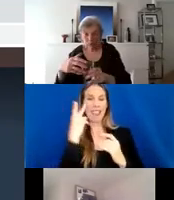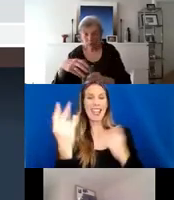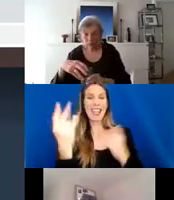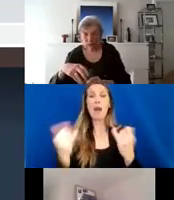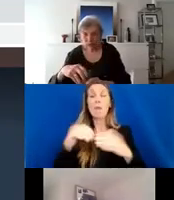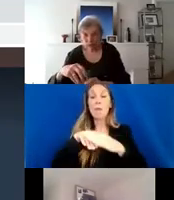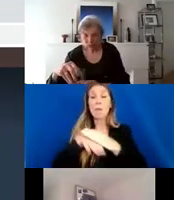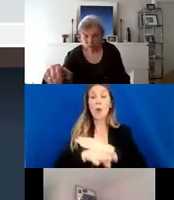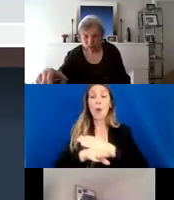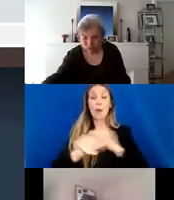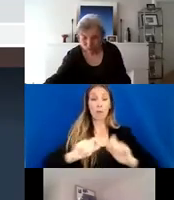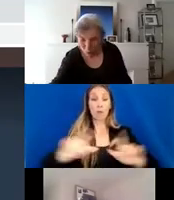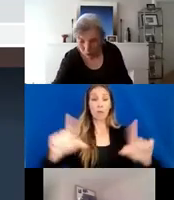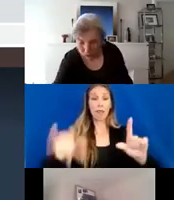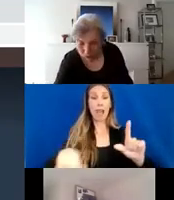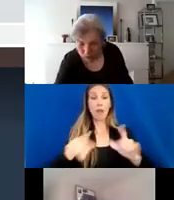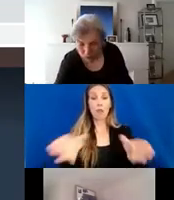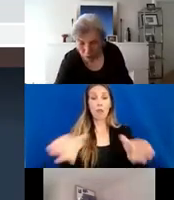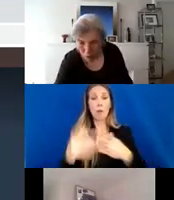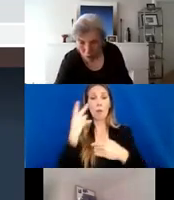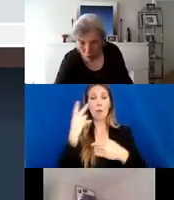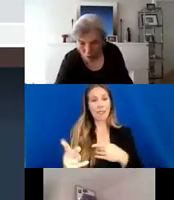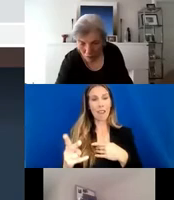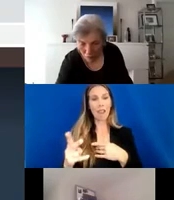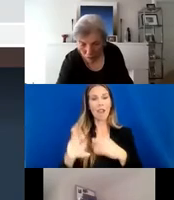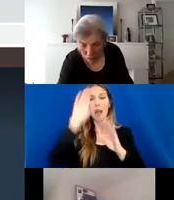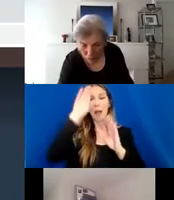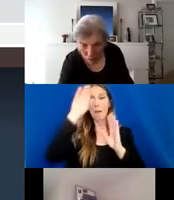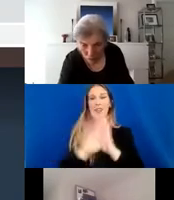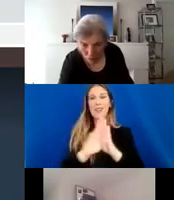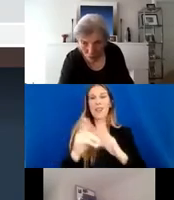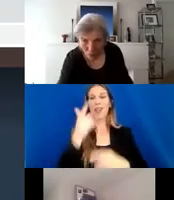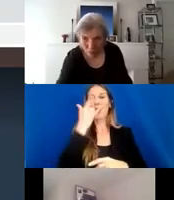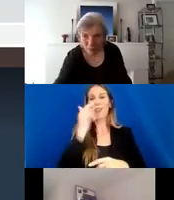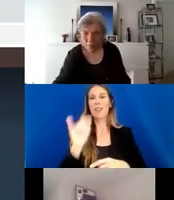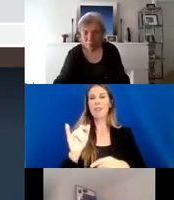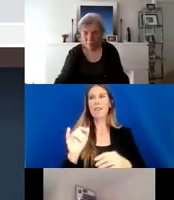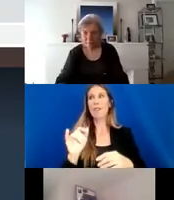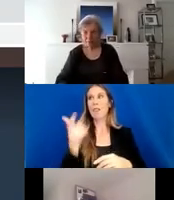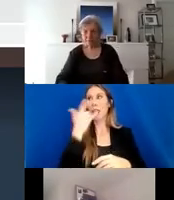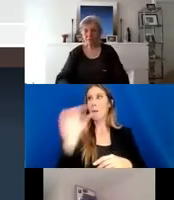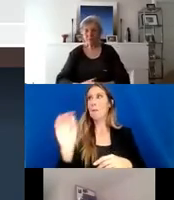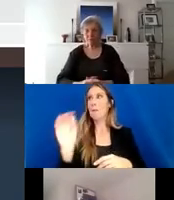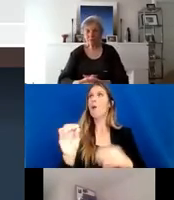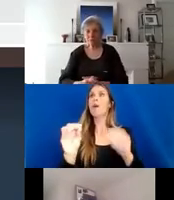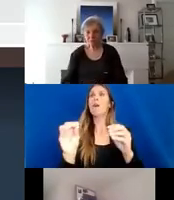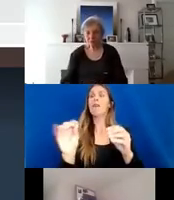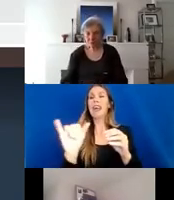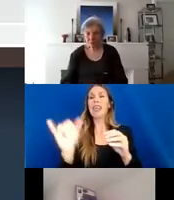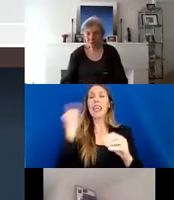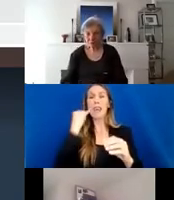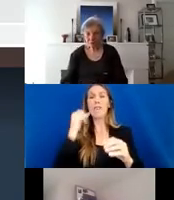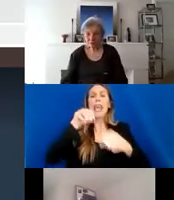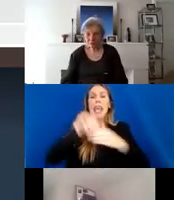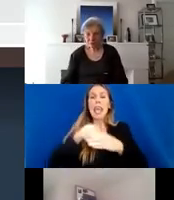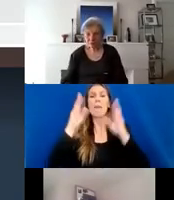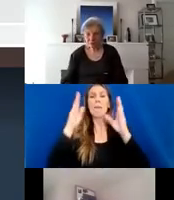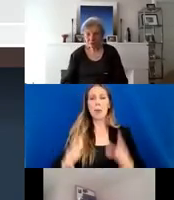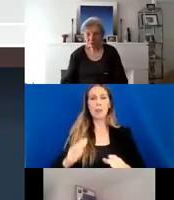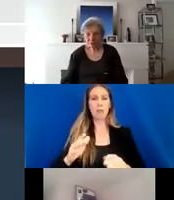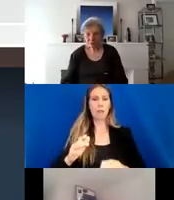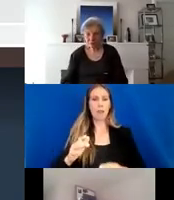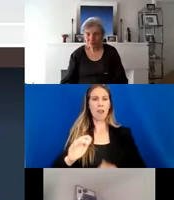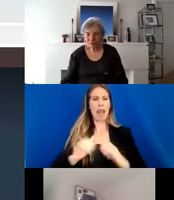you're going to see a graphic that more closely resembles how that would feel in person. But this is the platform that you will use